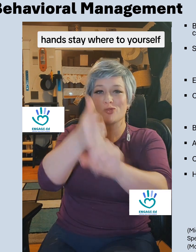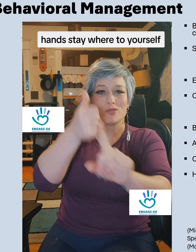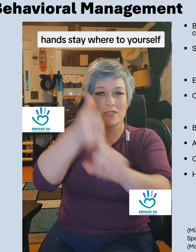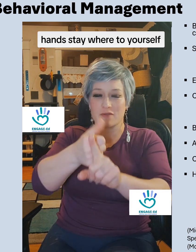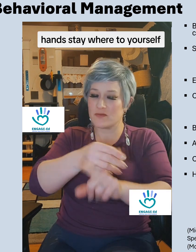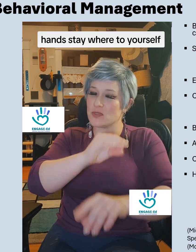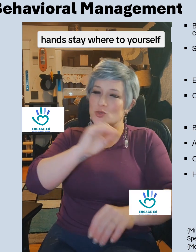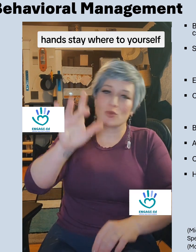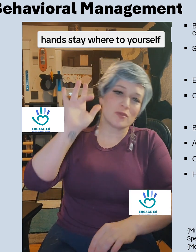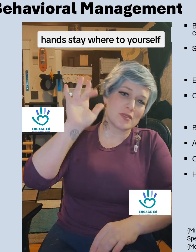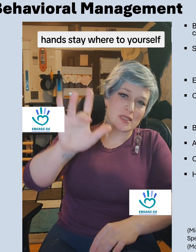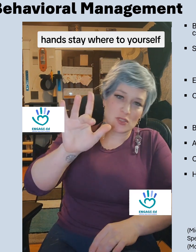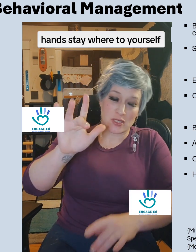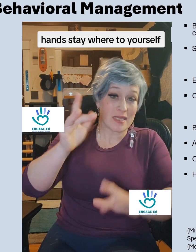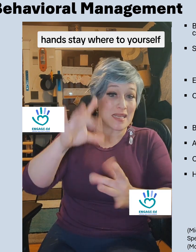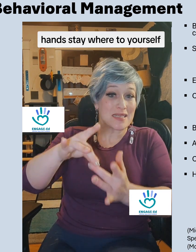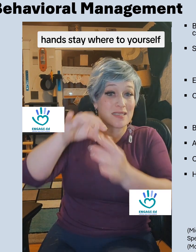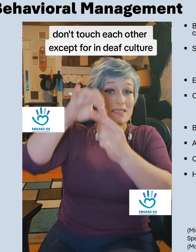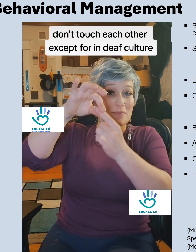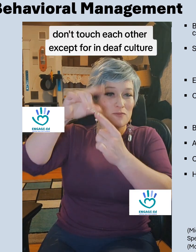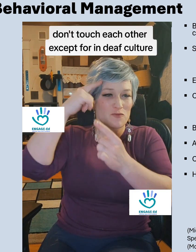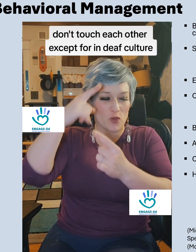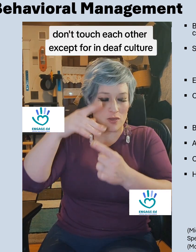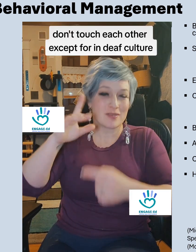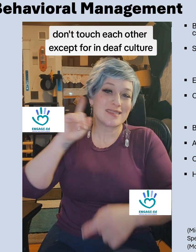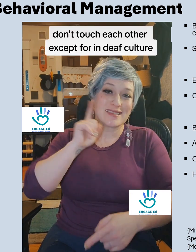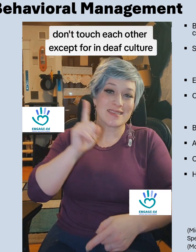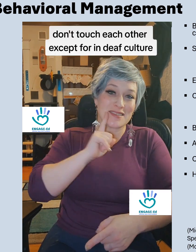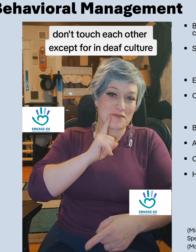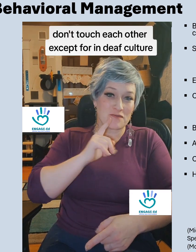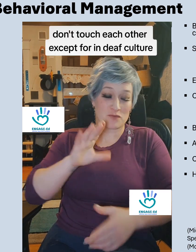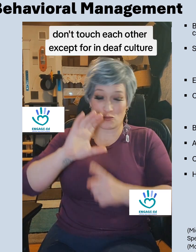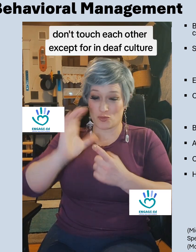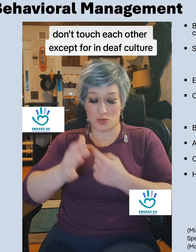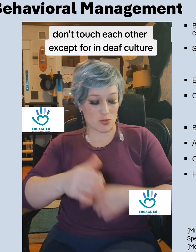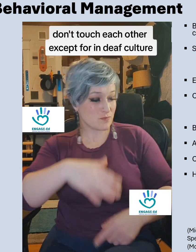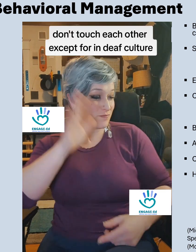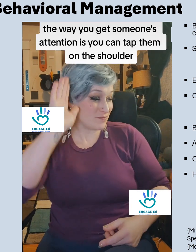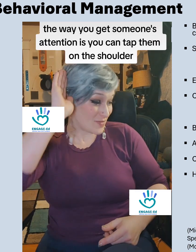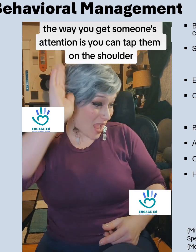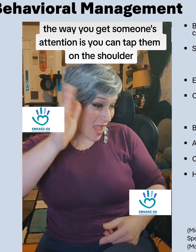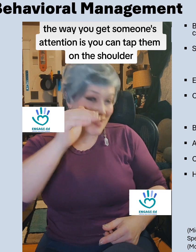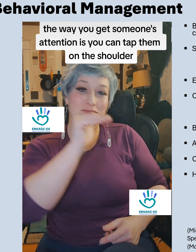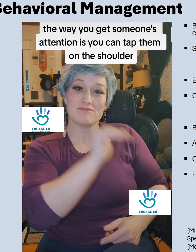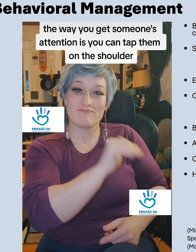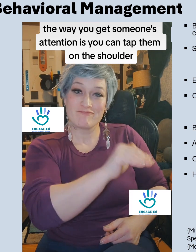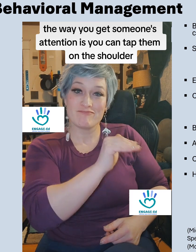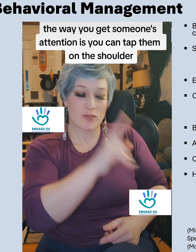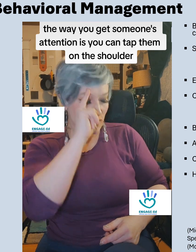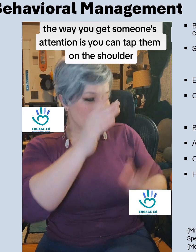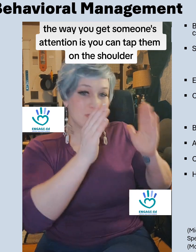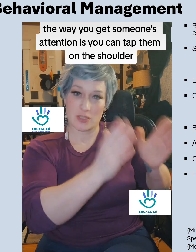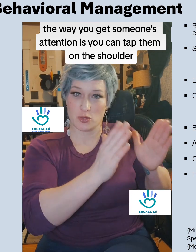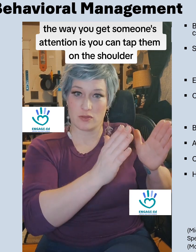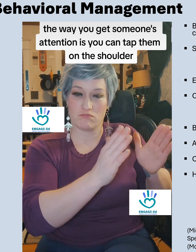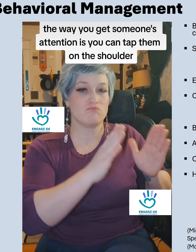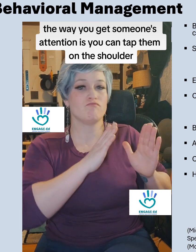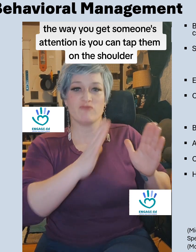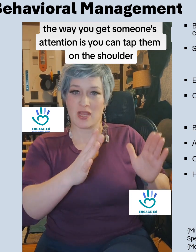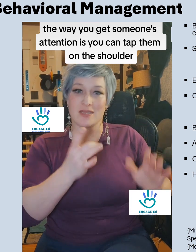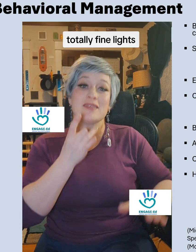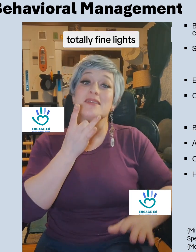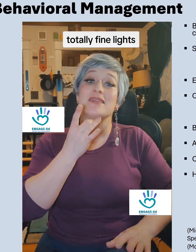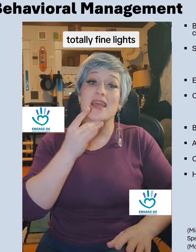Hands stay where? To yourself. Don't touch each other, except for in deaf culture, the way that you get someone's attention is you can tap them on the